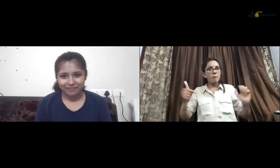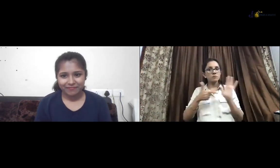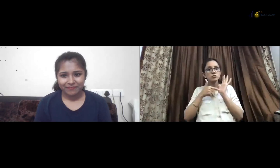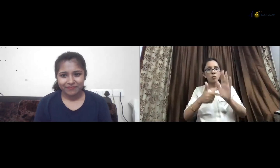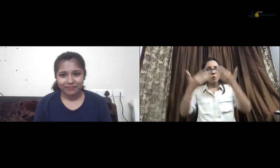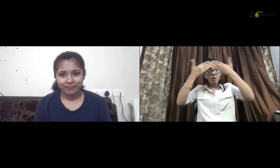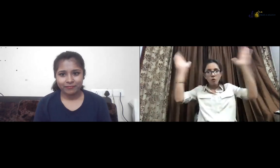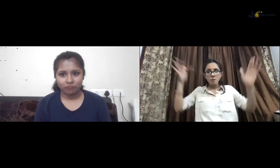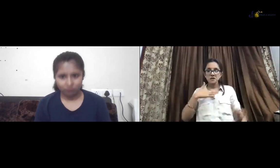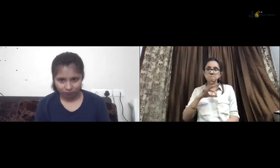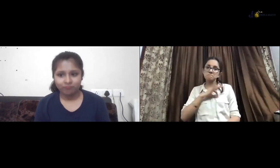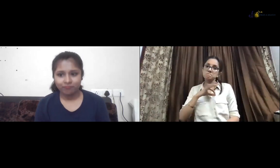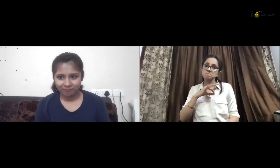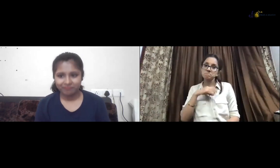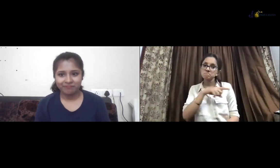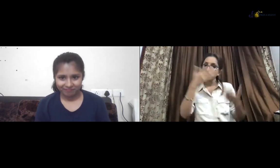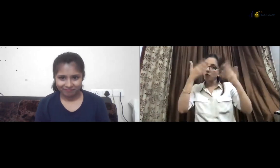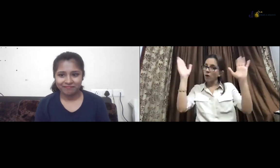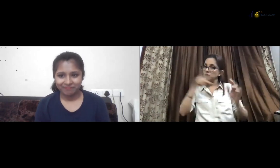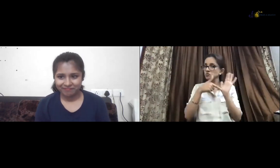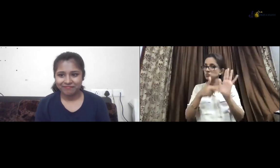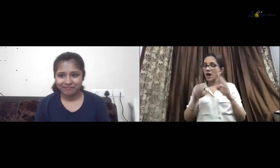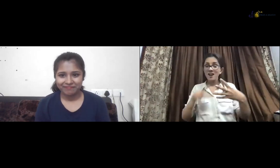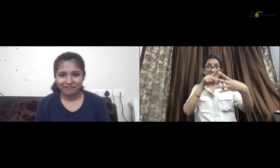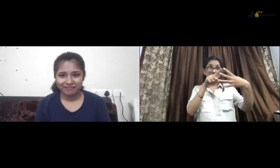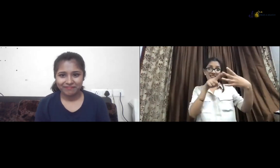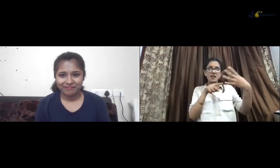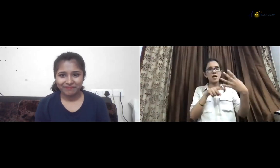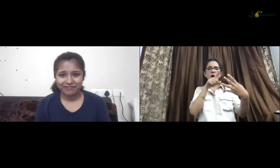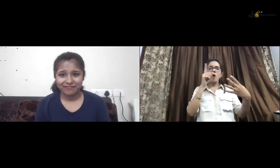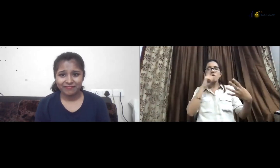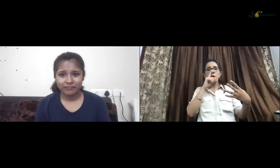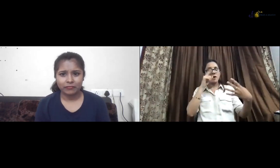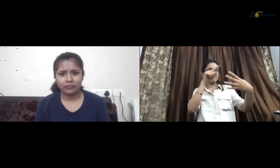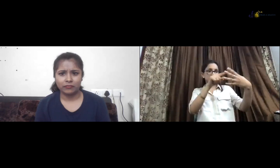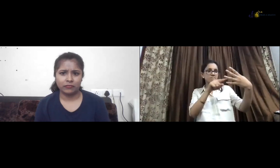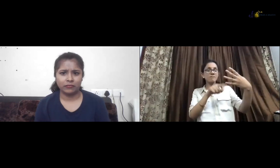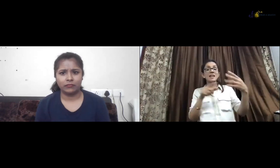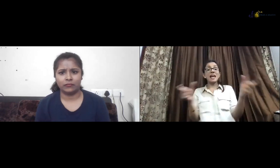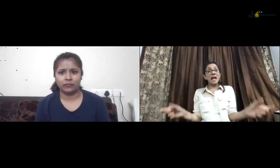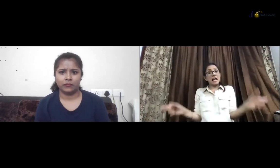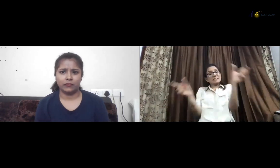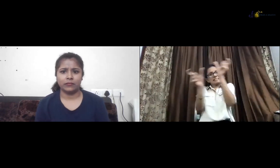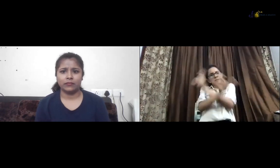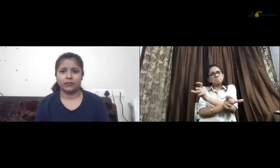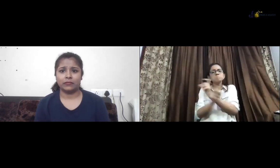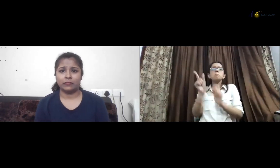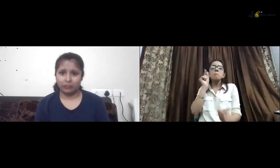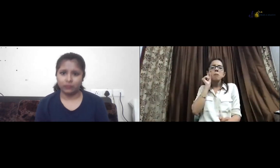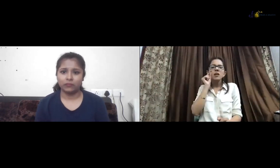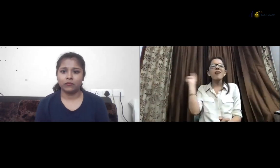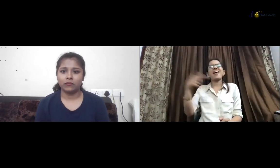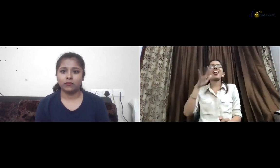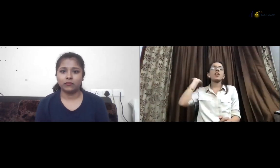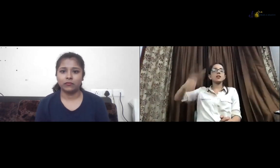movie was such a great one. It shows that it was so open-minded one. So there are four females. If